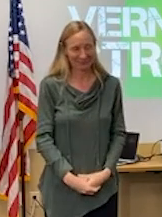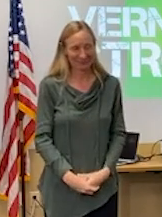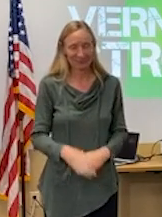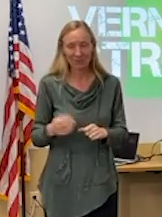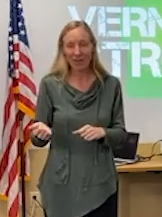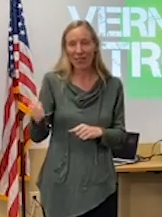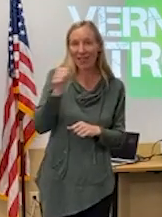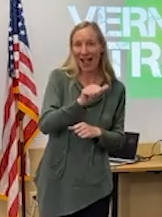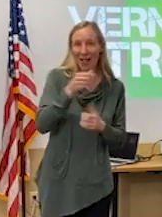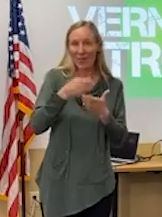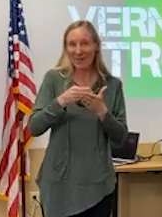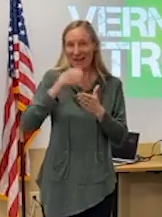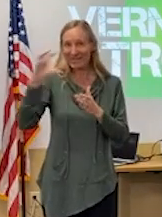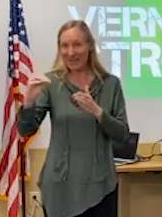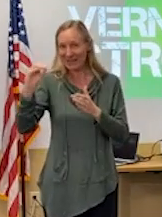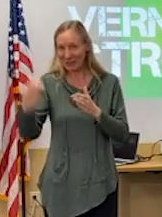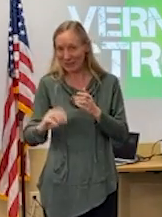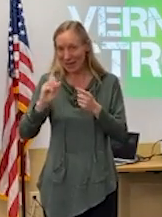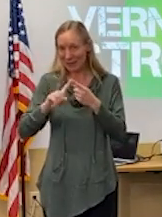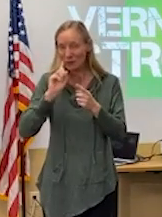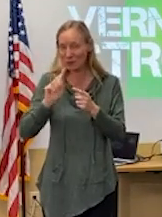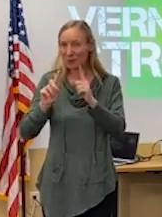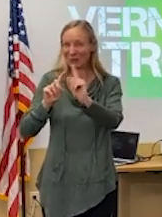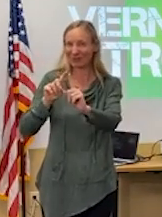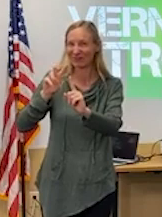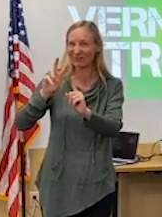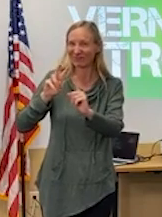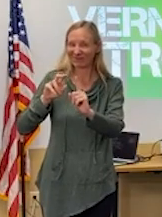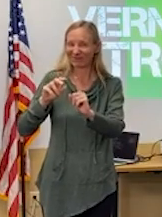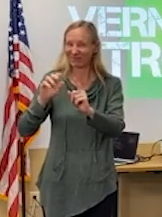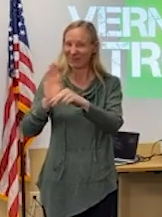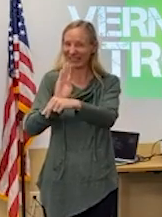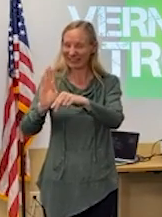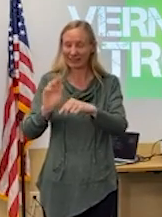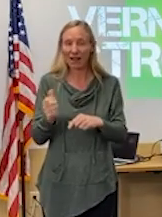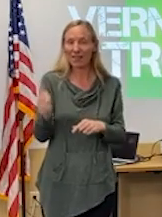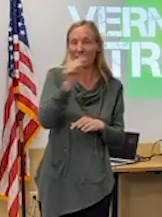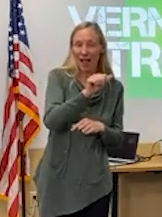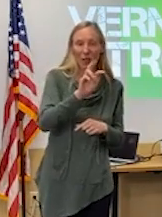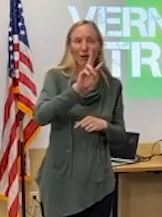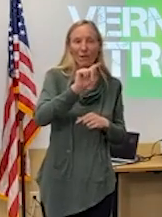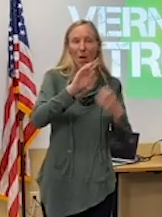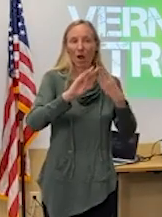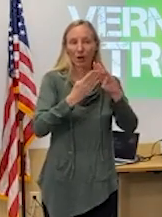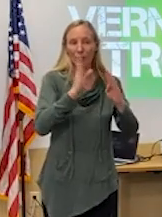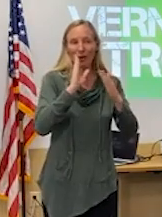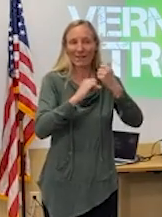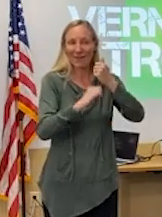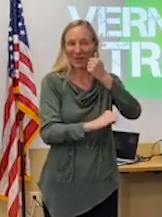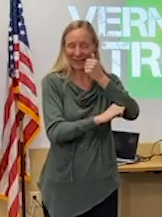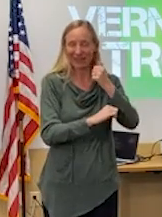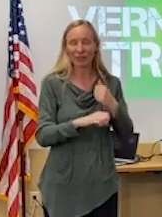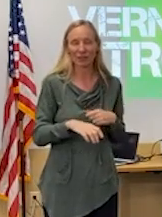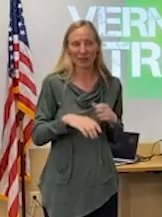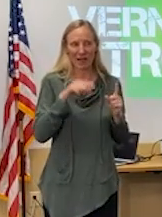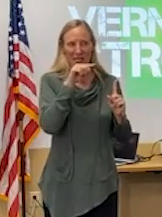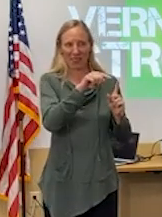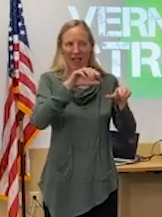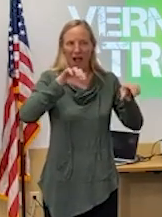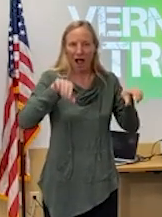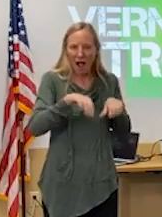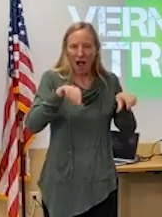The other half will go to the Vermont Community Foundation, who have done incredible work supporting